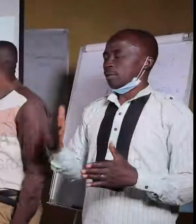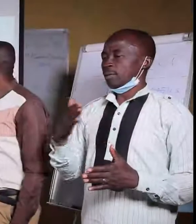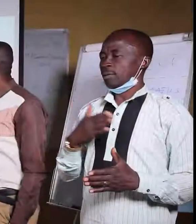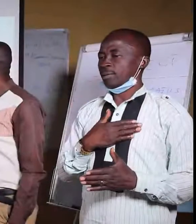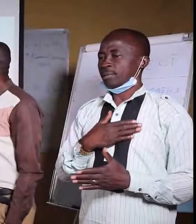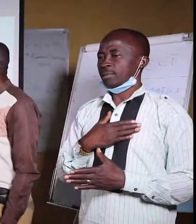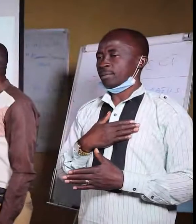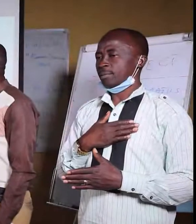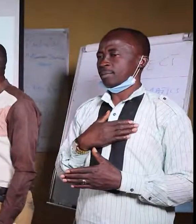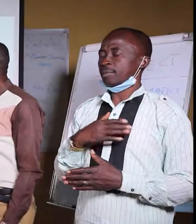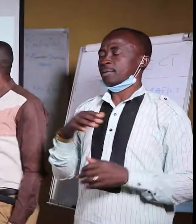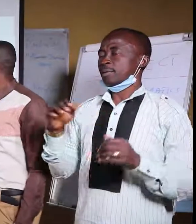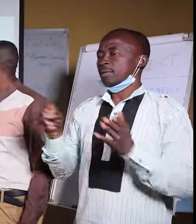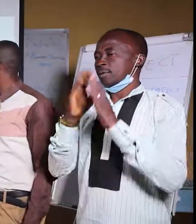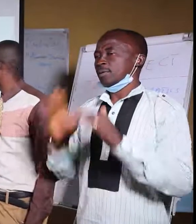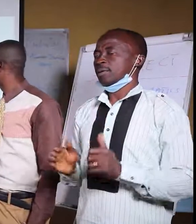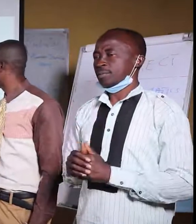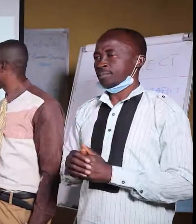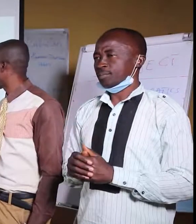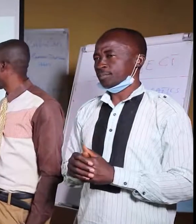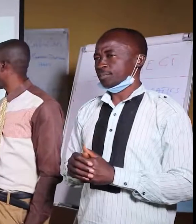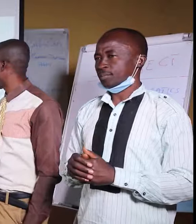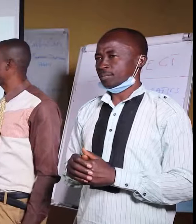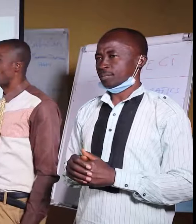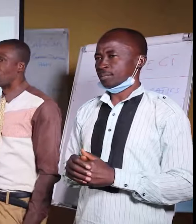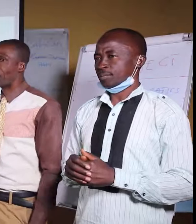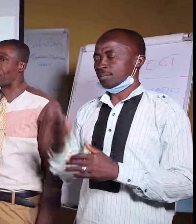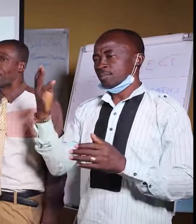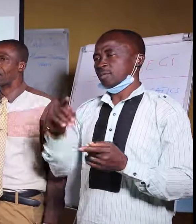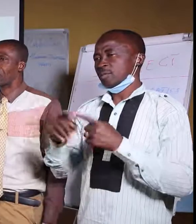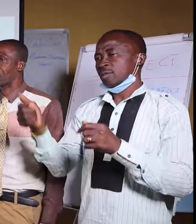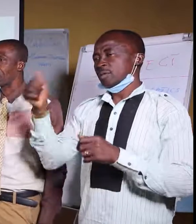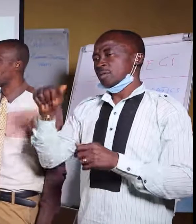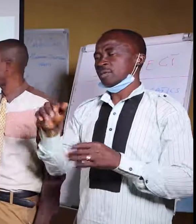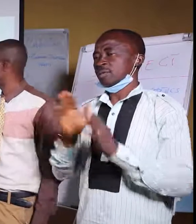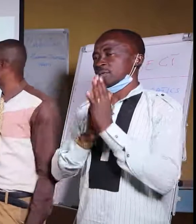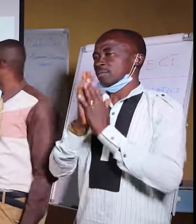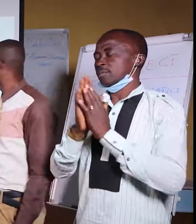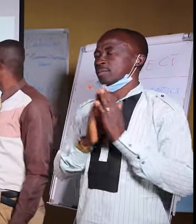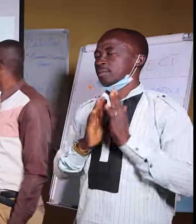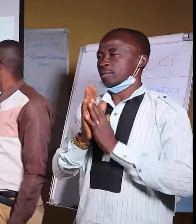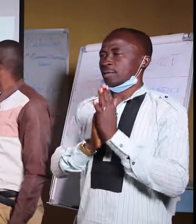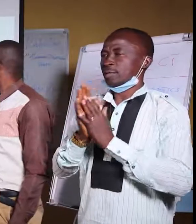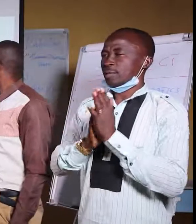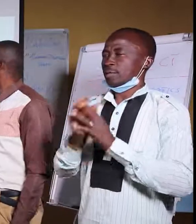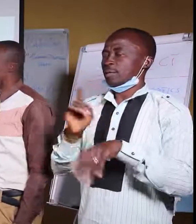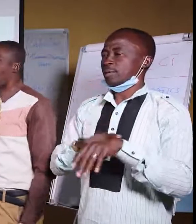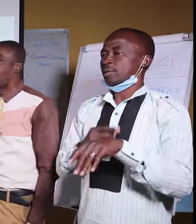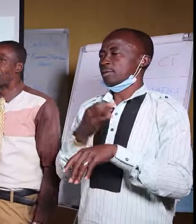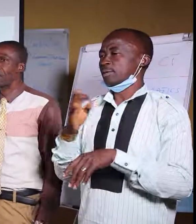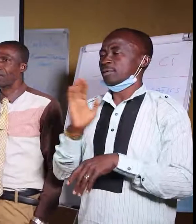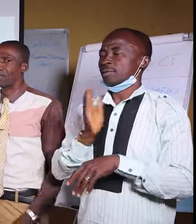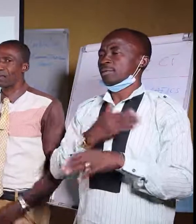My well-able students, welcome to another interesting segment of